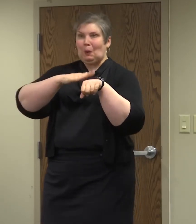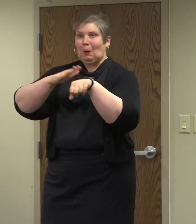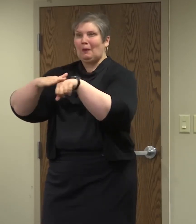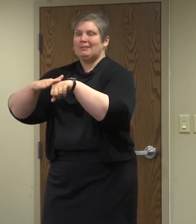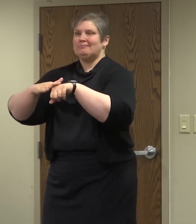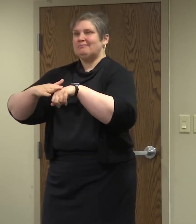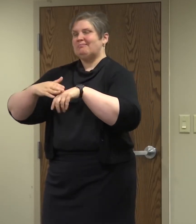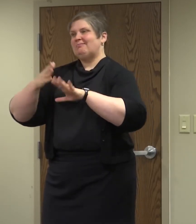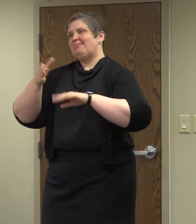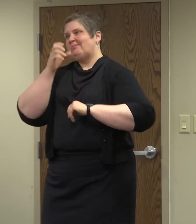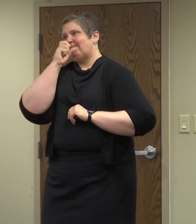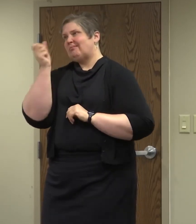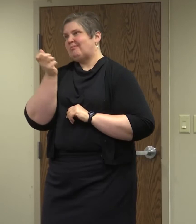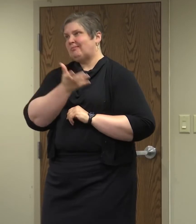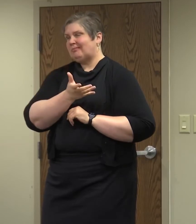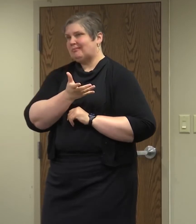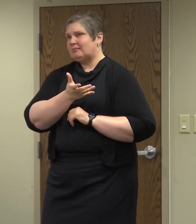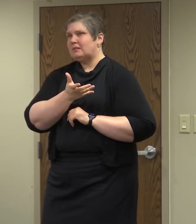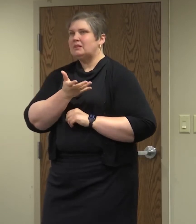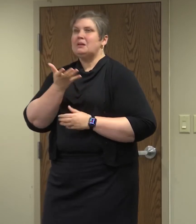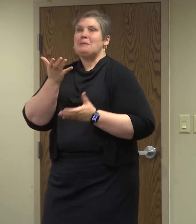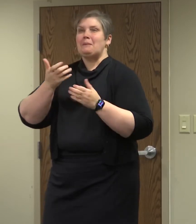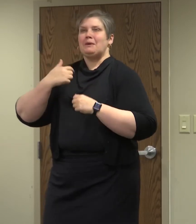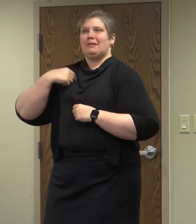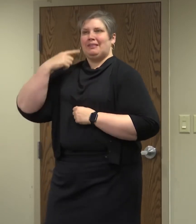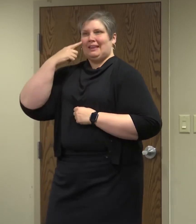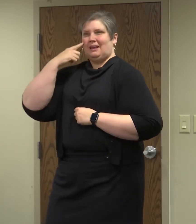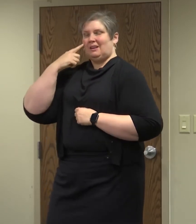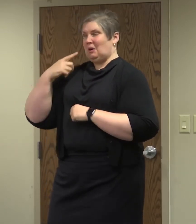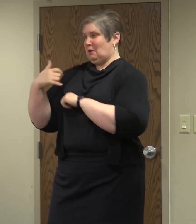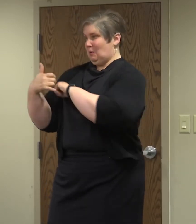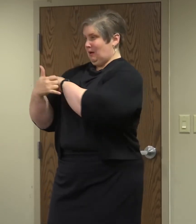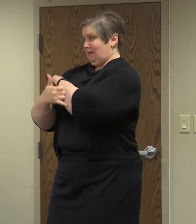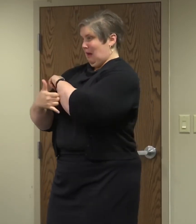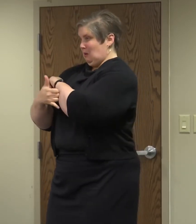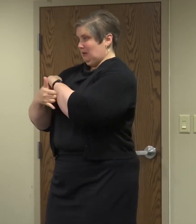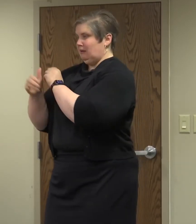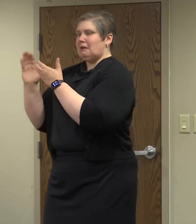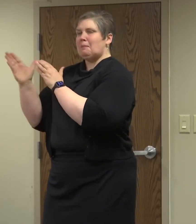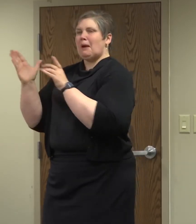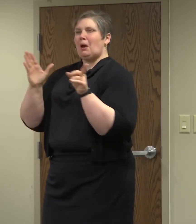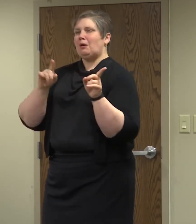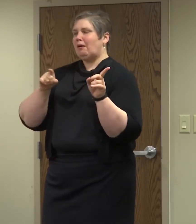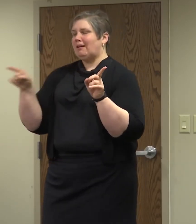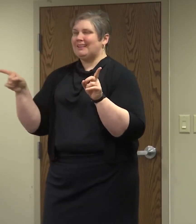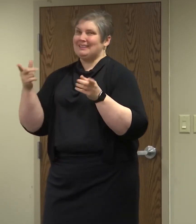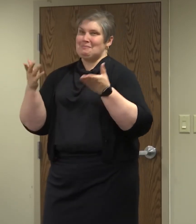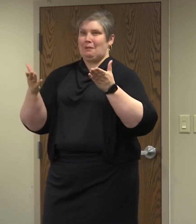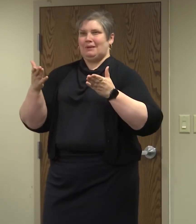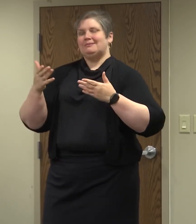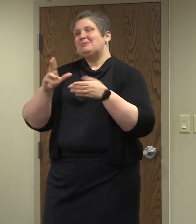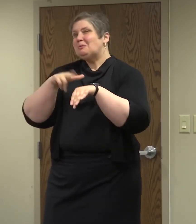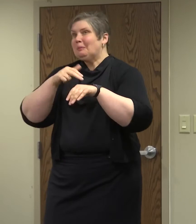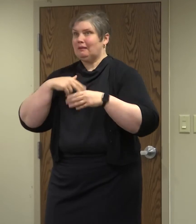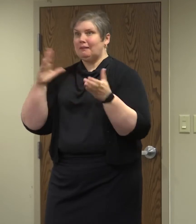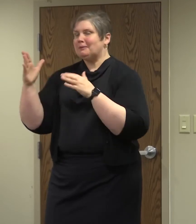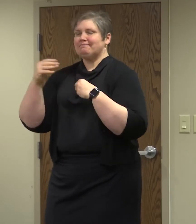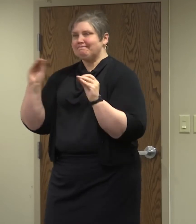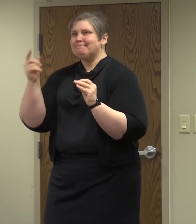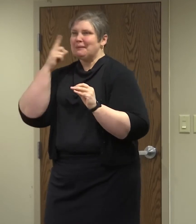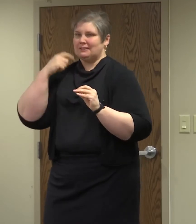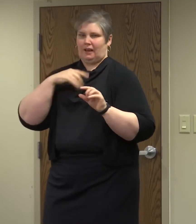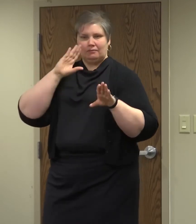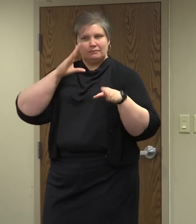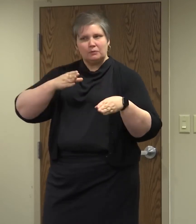in relation to other counties? So I'm going to give you a little perspective. And I normally don't do a lot of comparison because I'm responsible for Winnebago County, but I'm going to give you